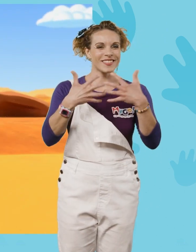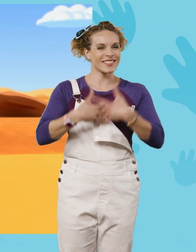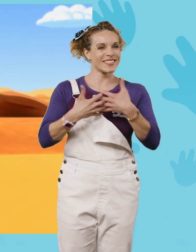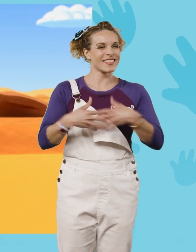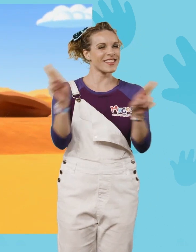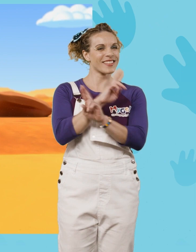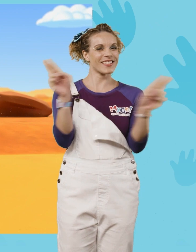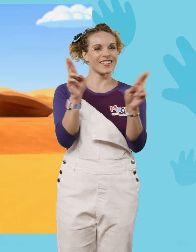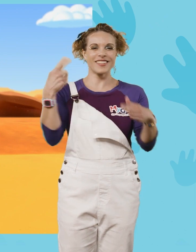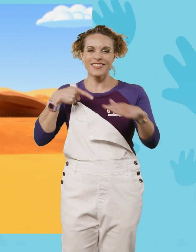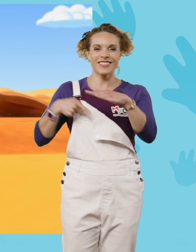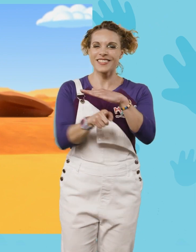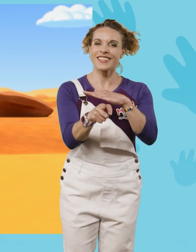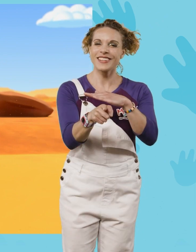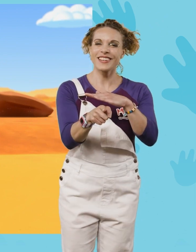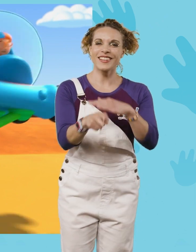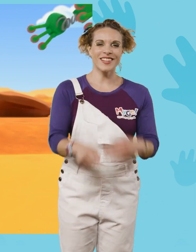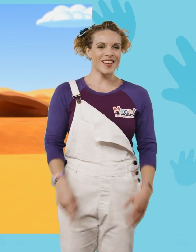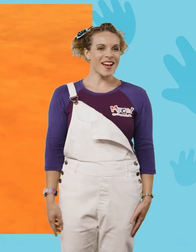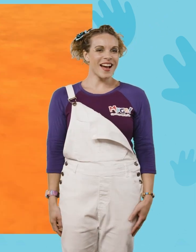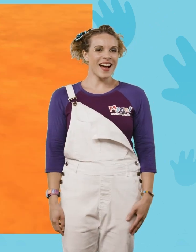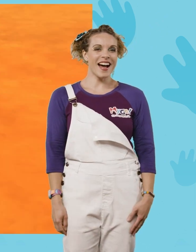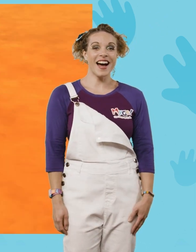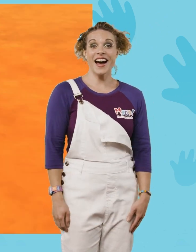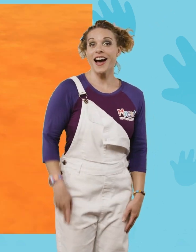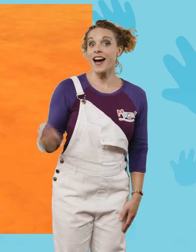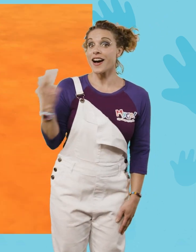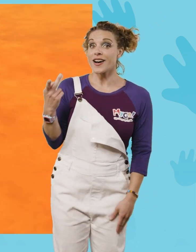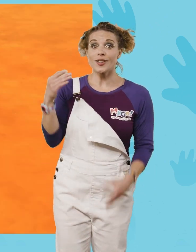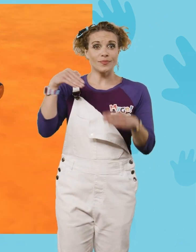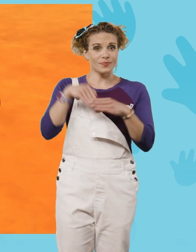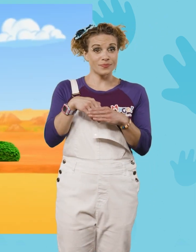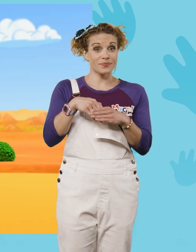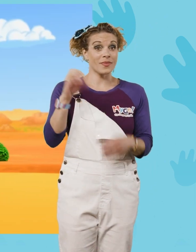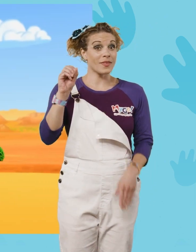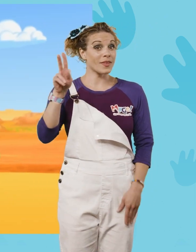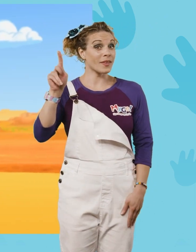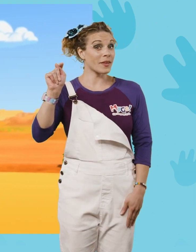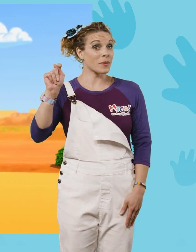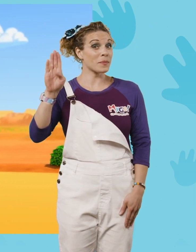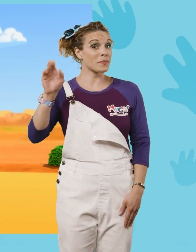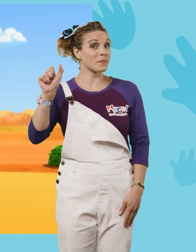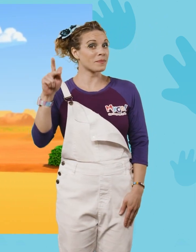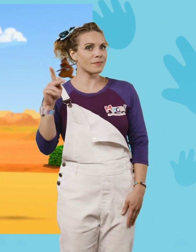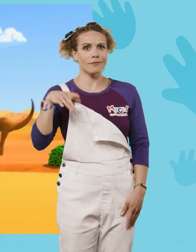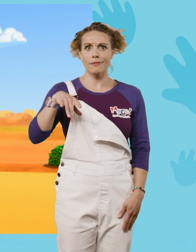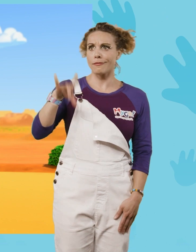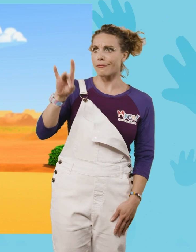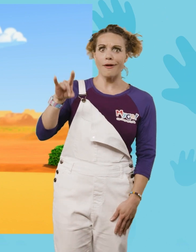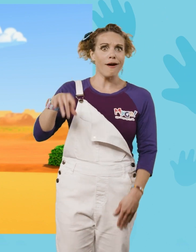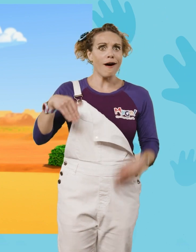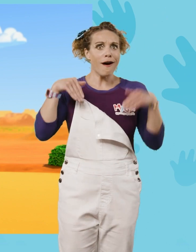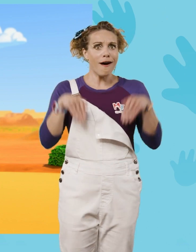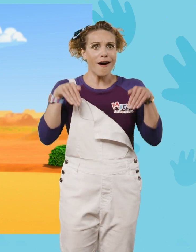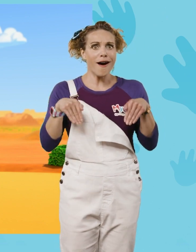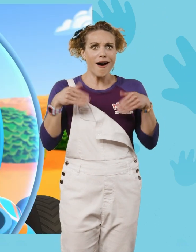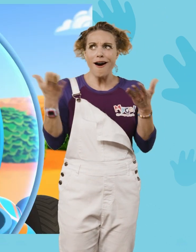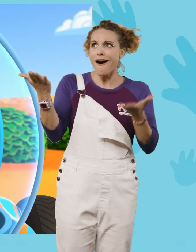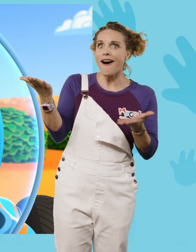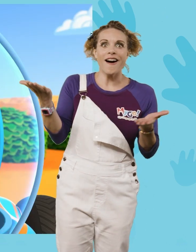The Blippi Mobile is ready for adventure. We're in the outback, so let's go find a kangaroo.